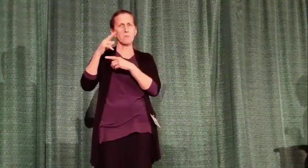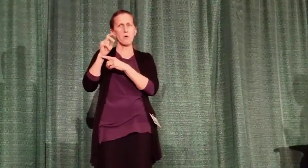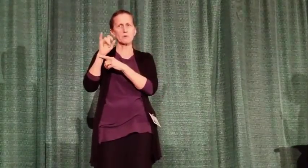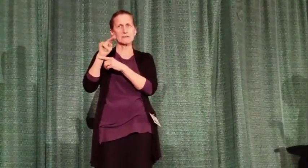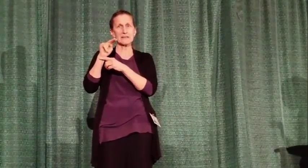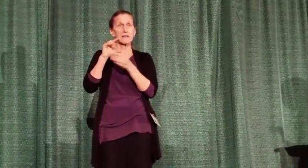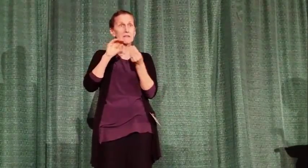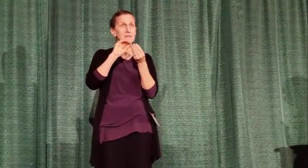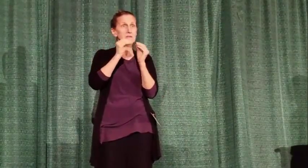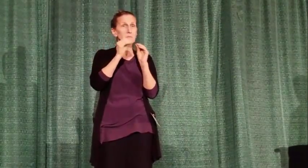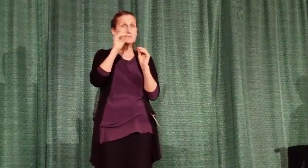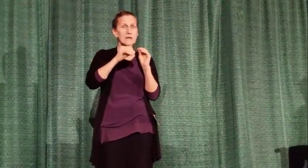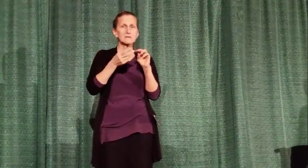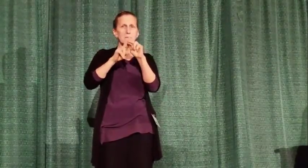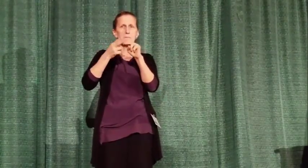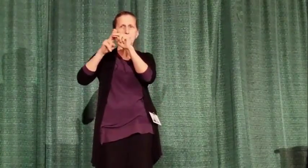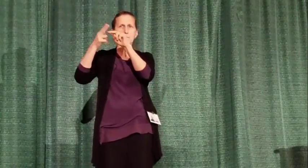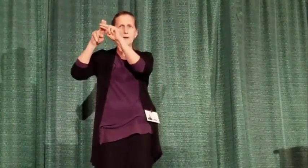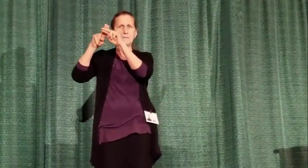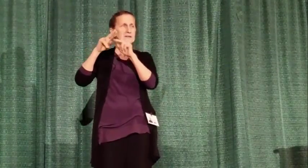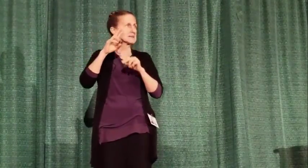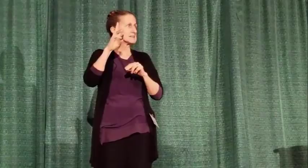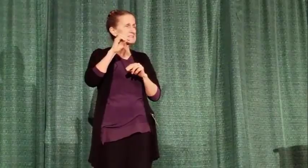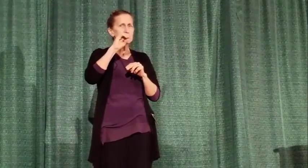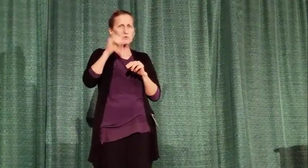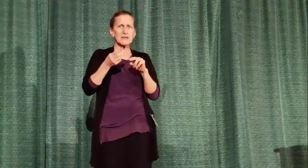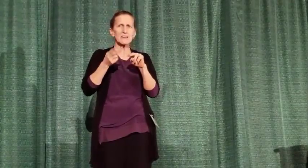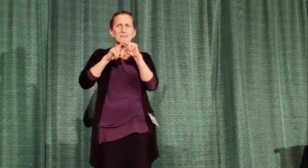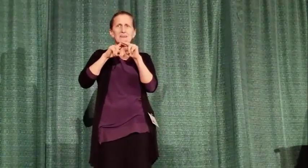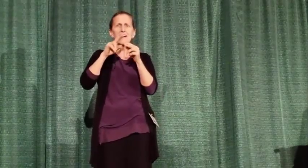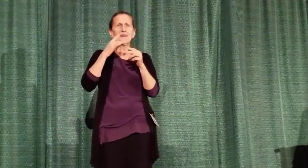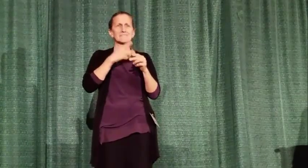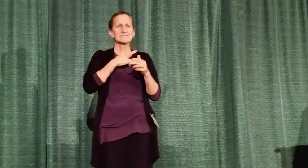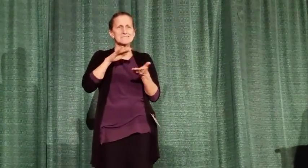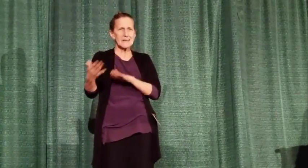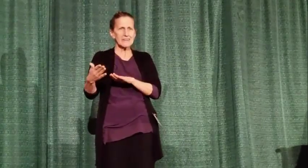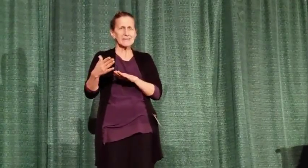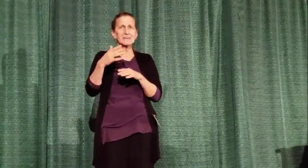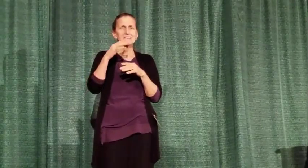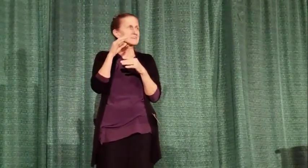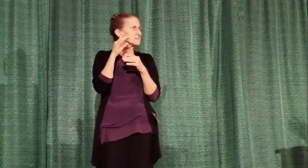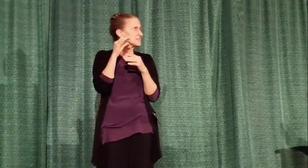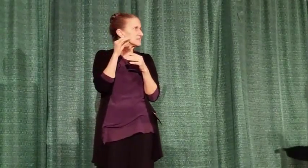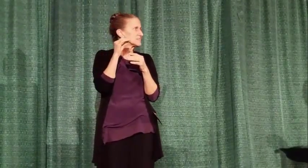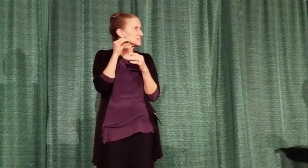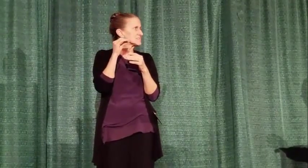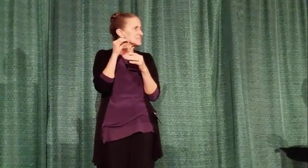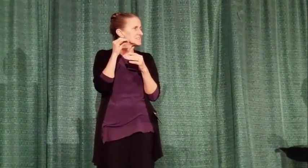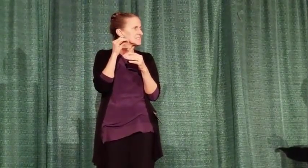went up by 5%, meaning a 60% increased risk of cardiovascular death with people with a score above 16 compared to those with a score below